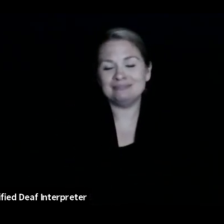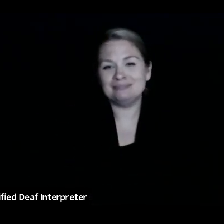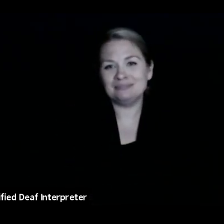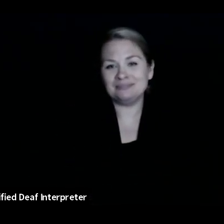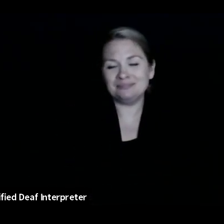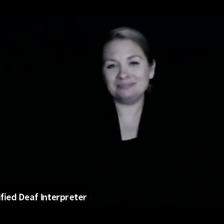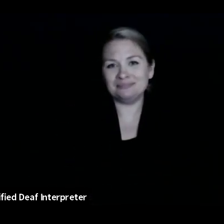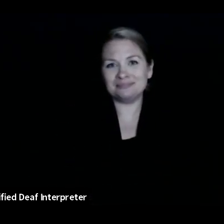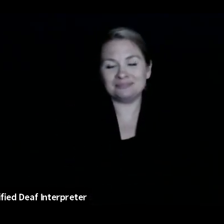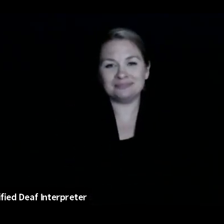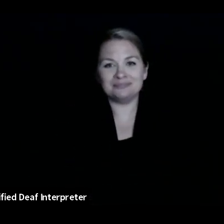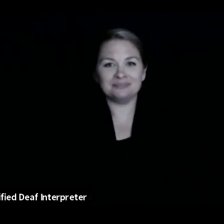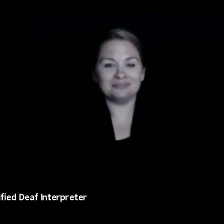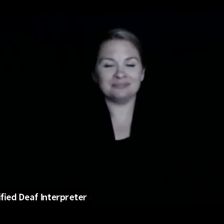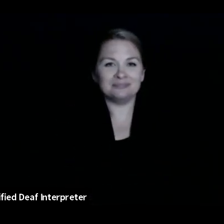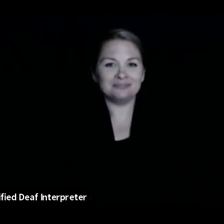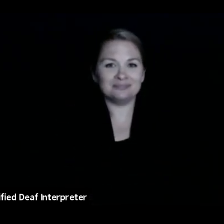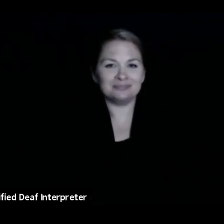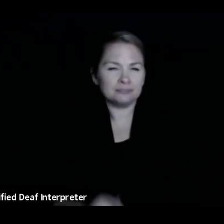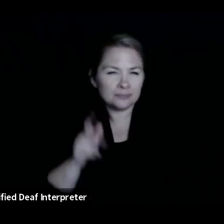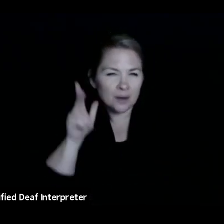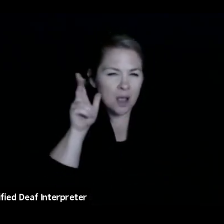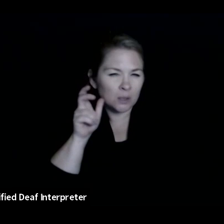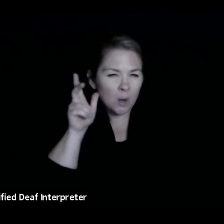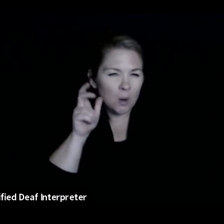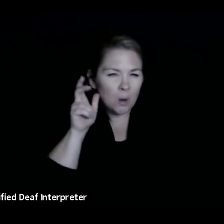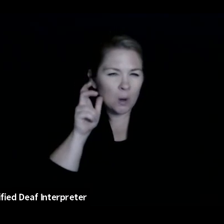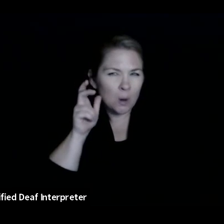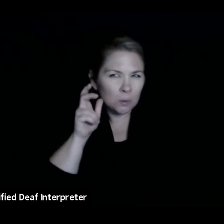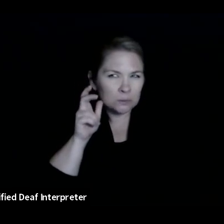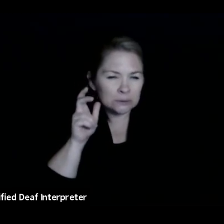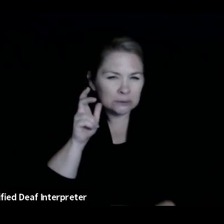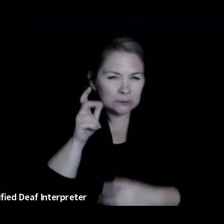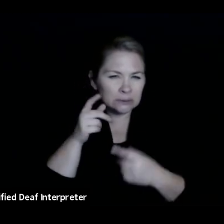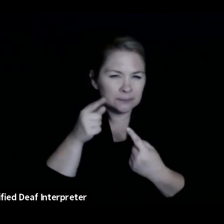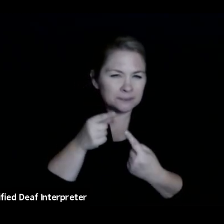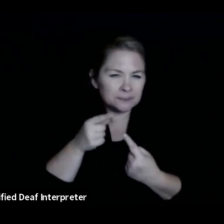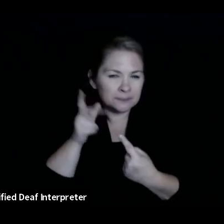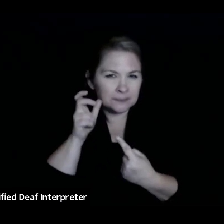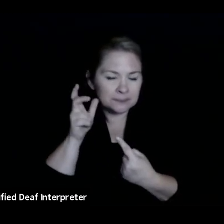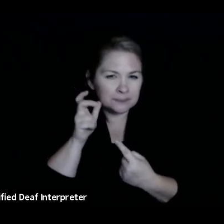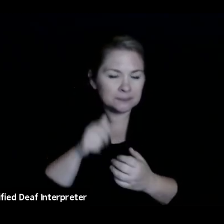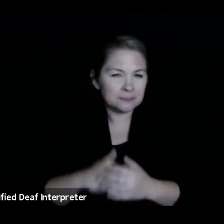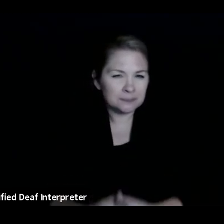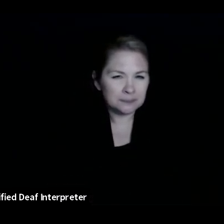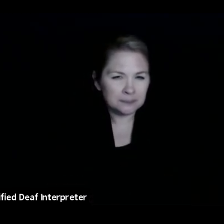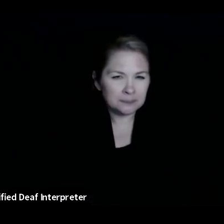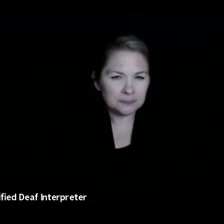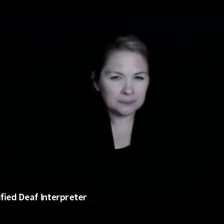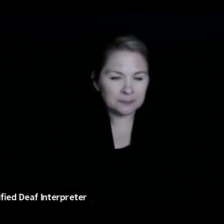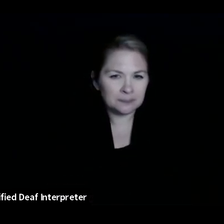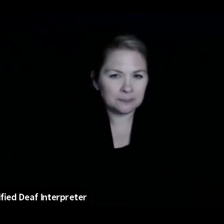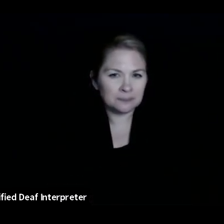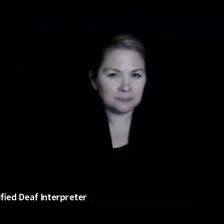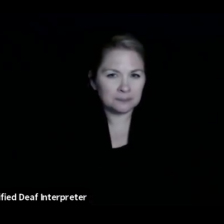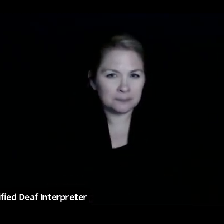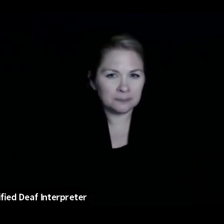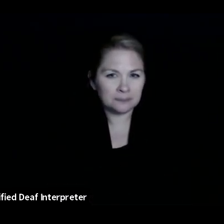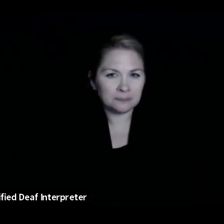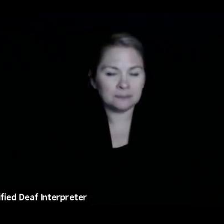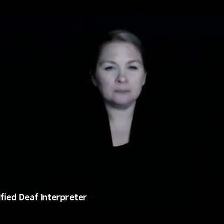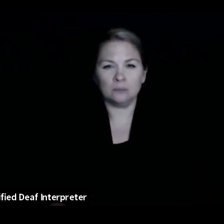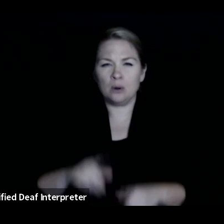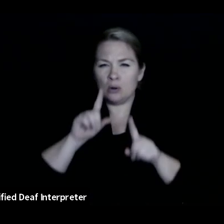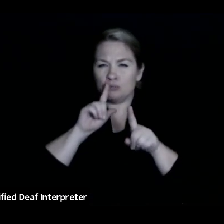We're continuing to watch what's happening and, ensure that beds are available, that